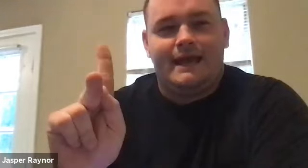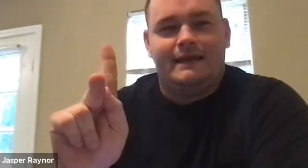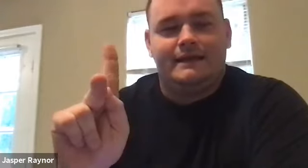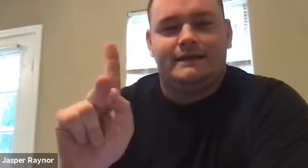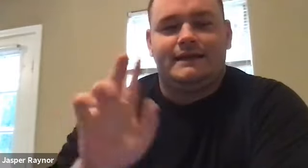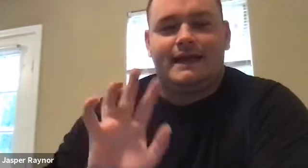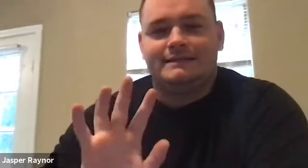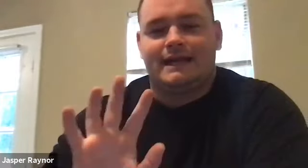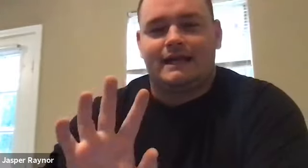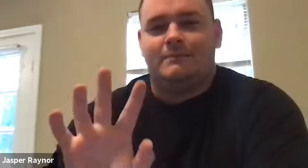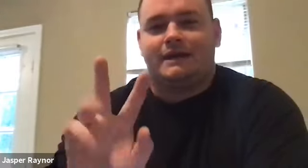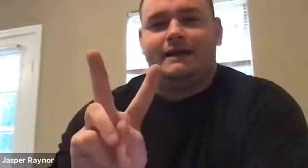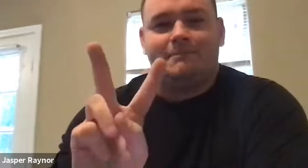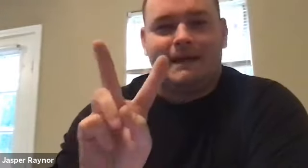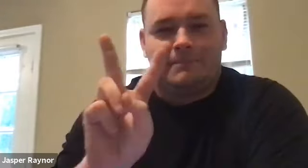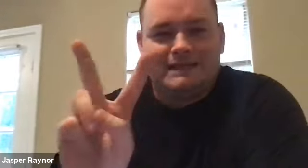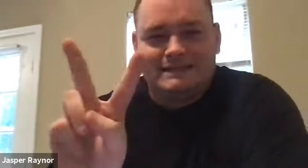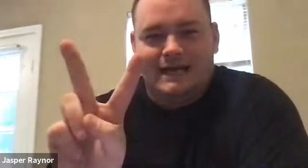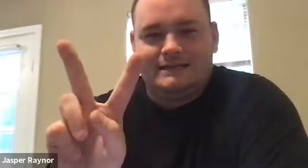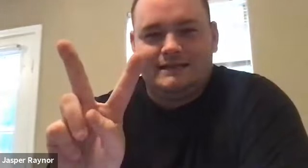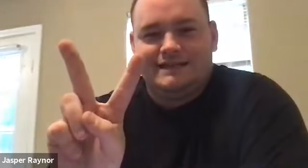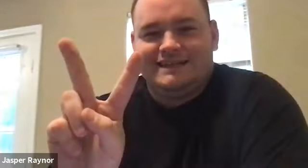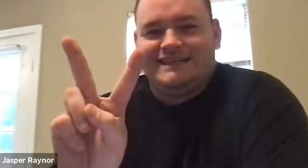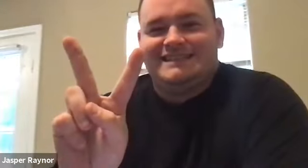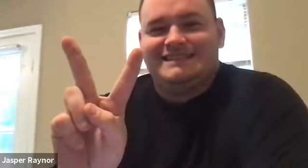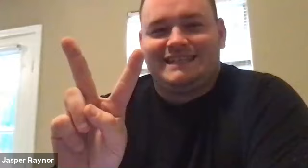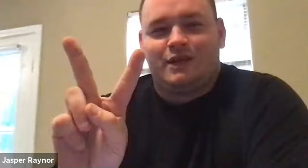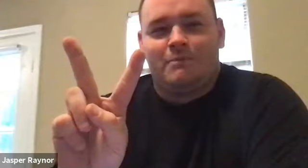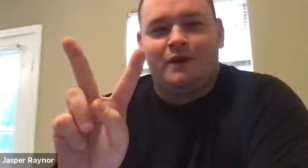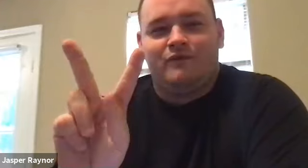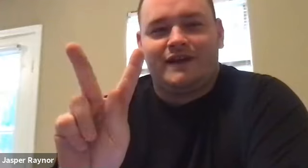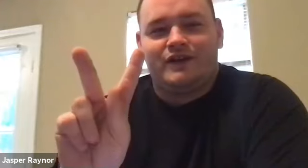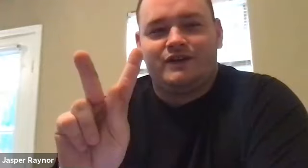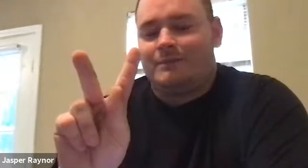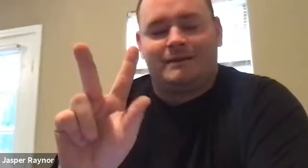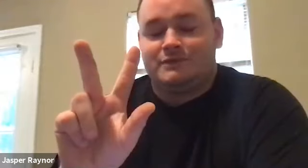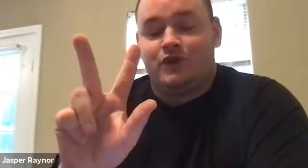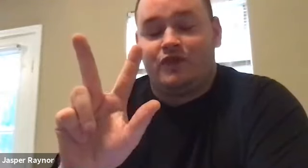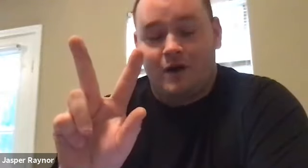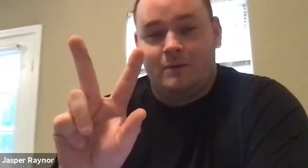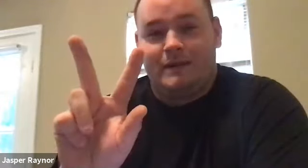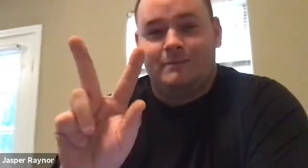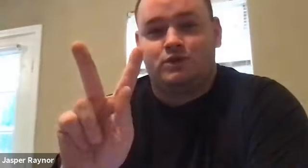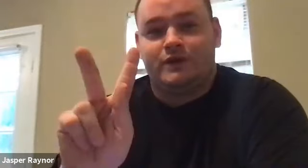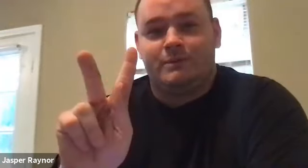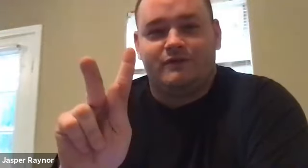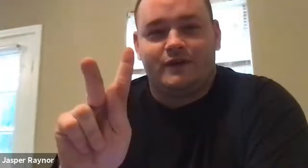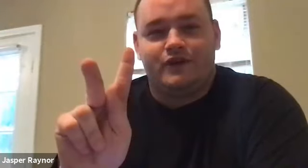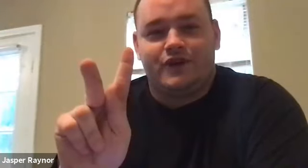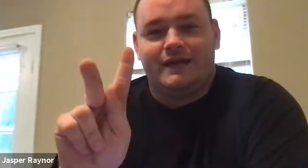K. K is kind of complicated. Make a peace sign. Stick your middle finger, your thumb in between your middle finger and your